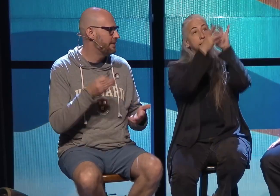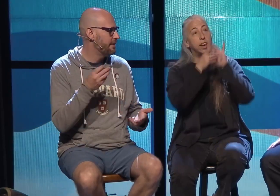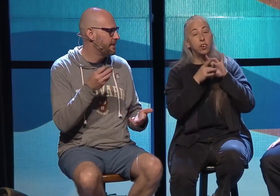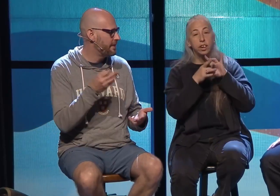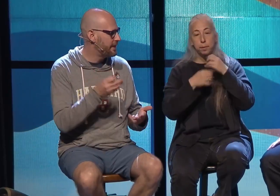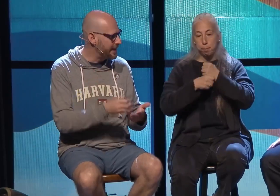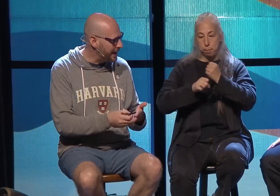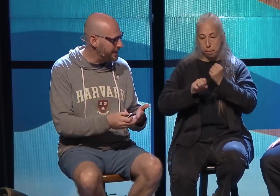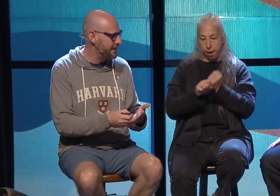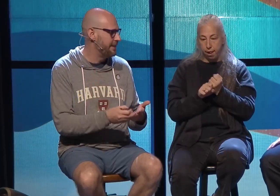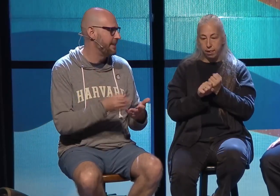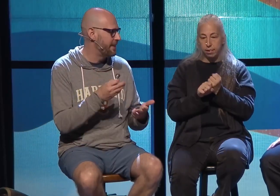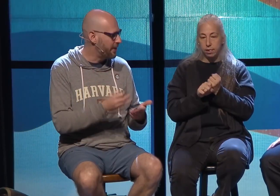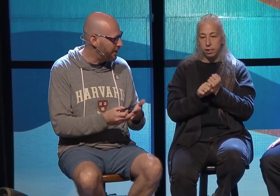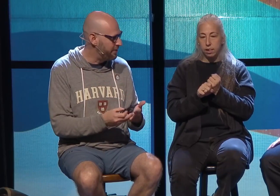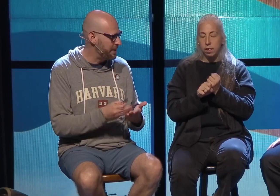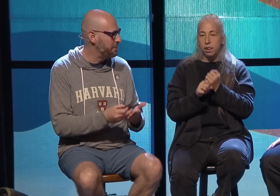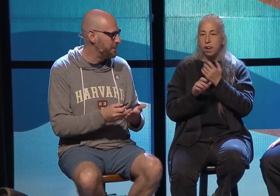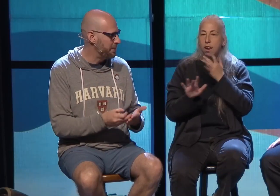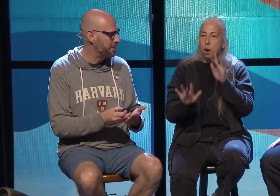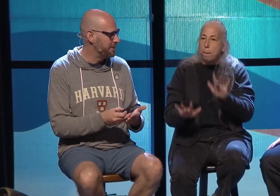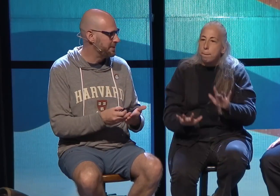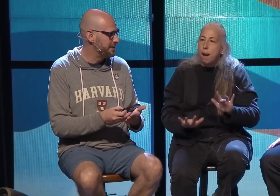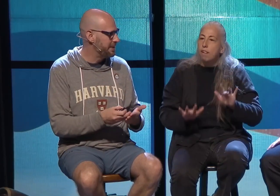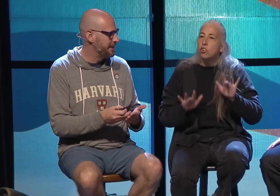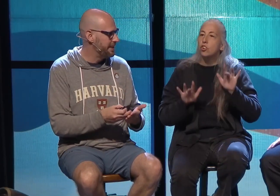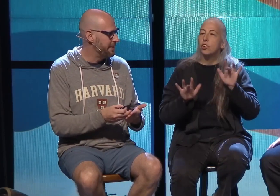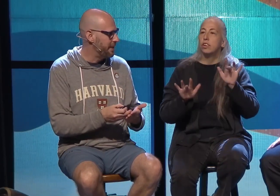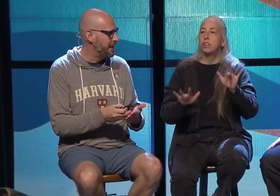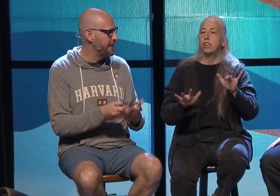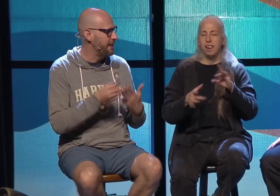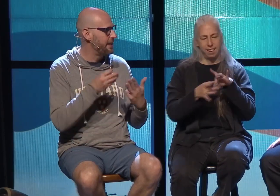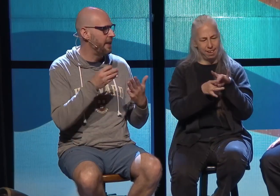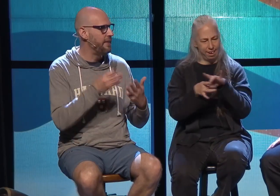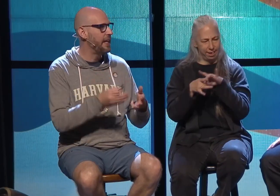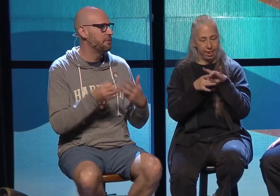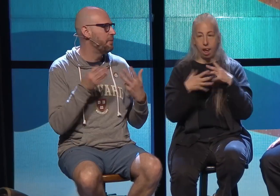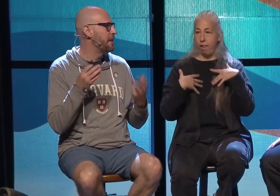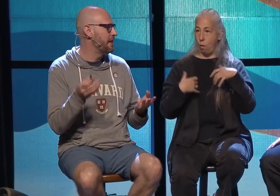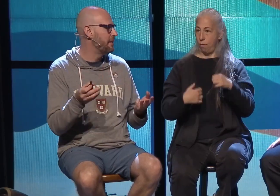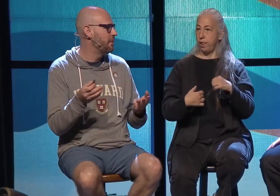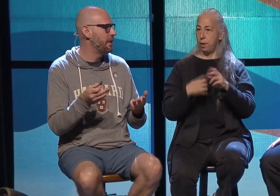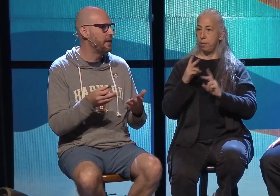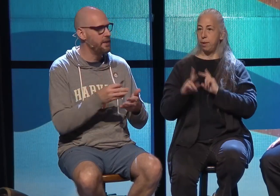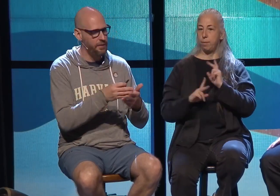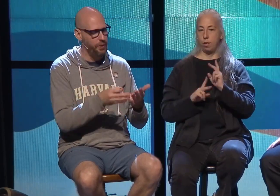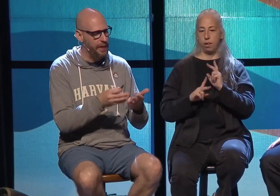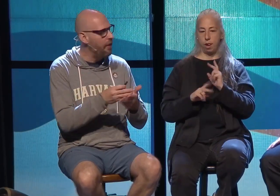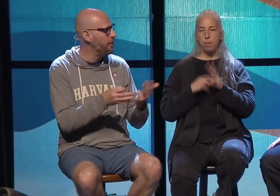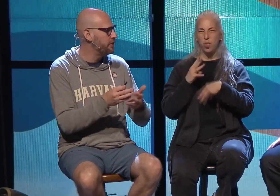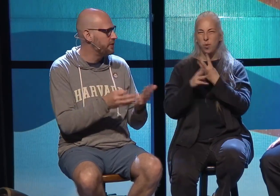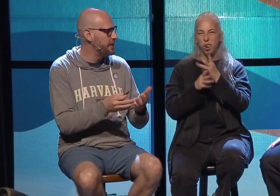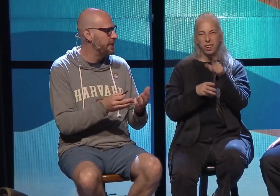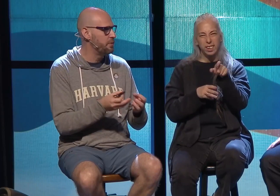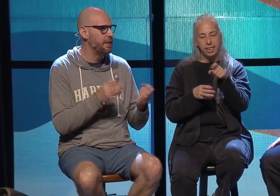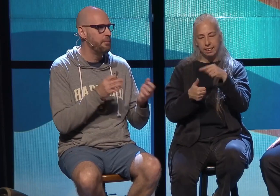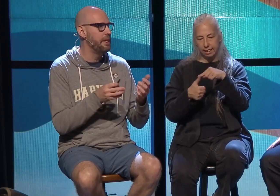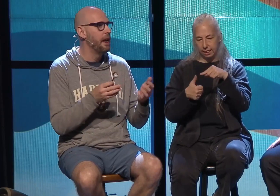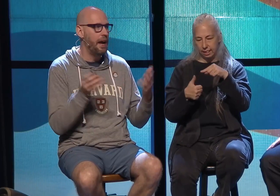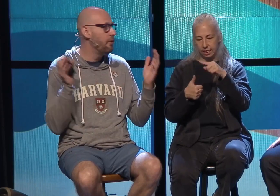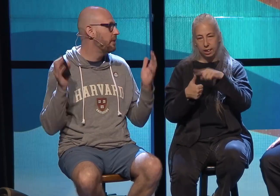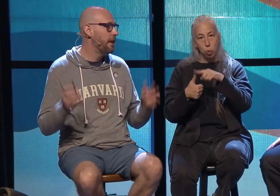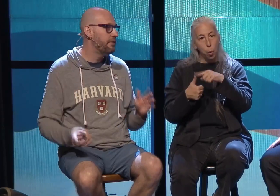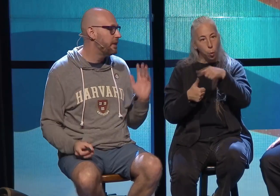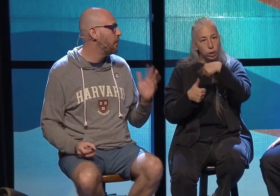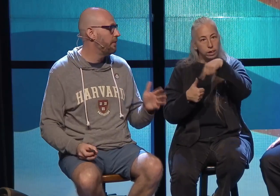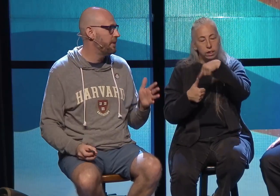compassionate, connected, and confident people. Right? And that's what we need. Without those three things, we can be,